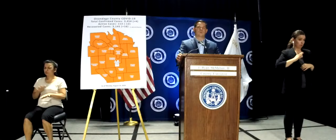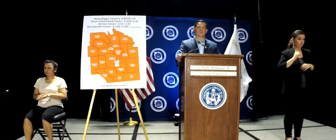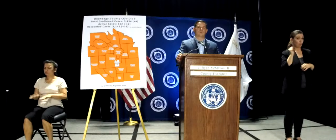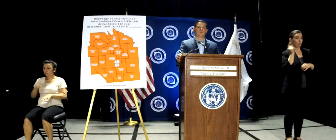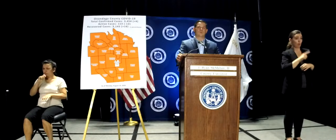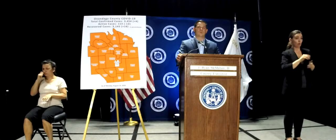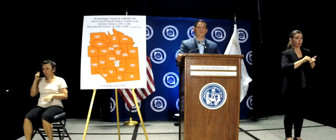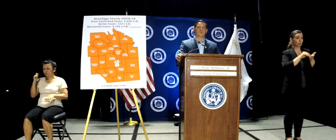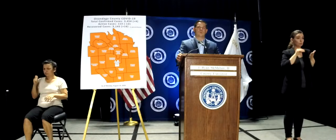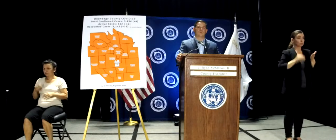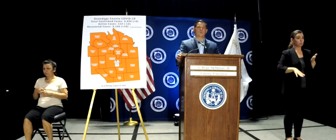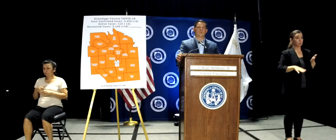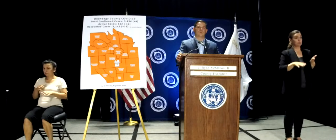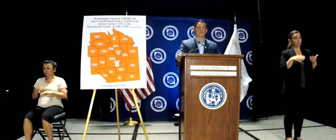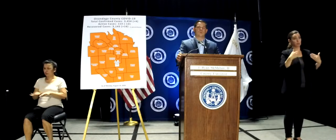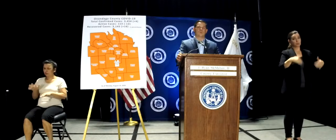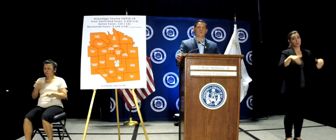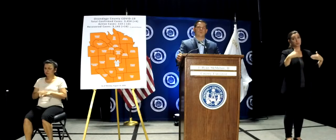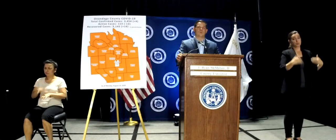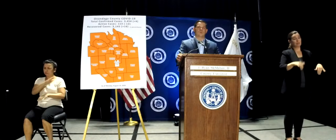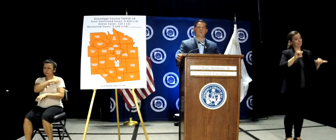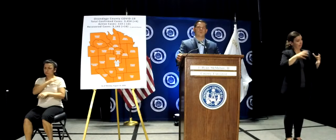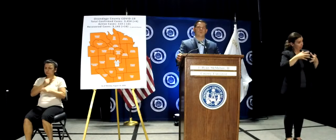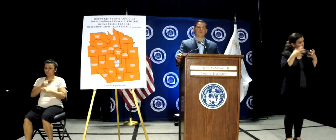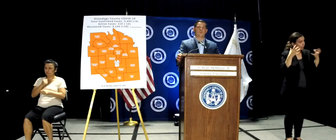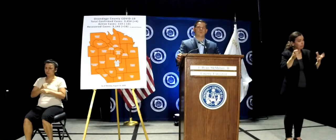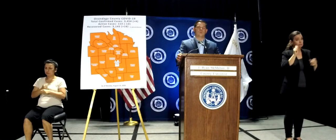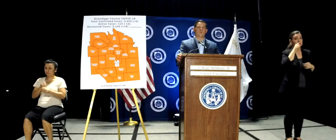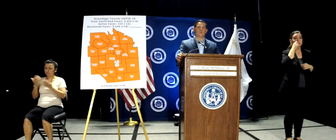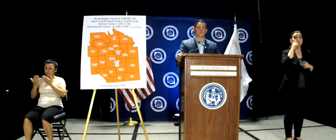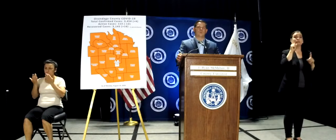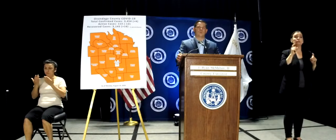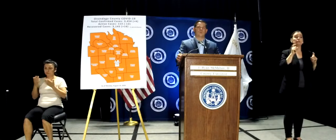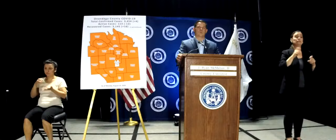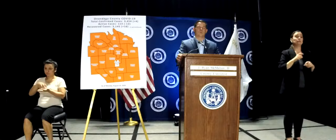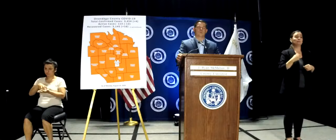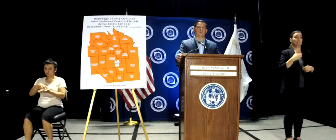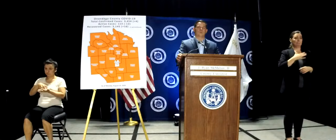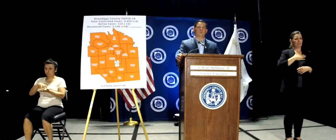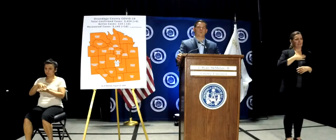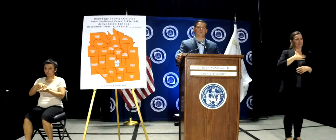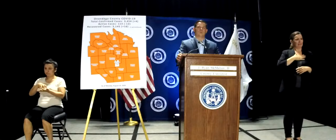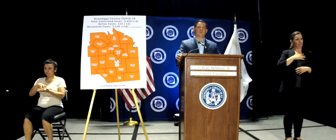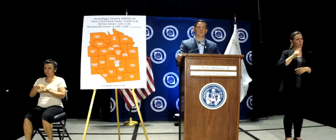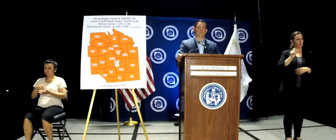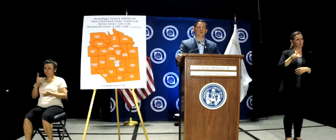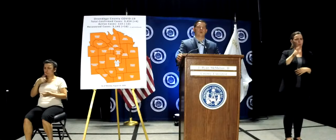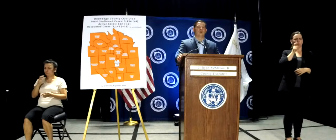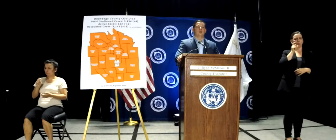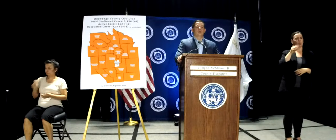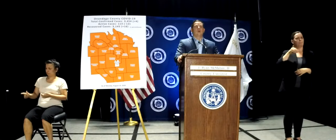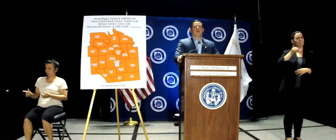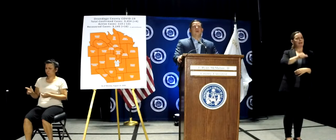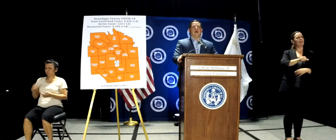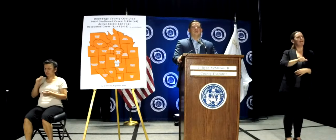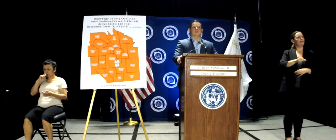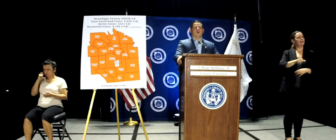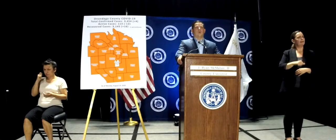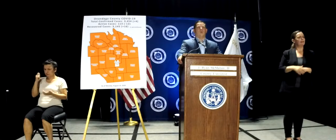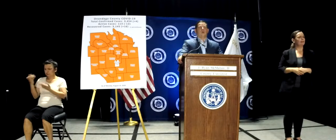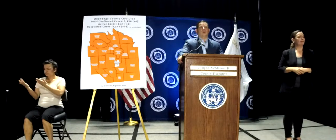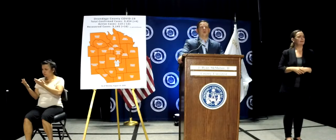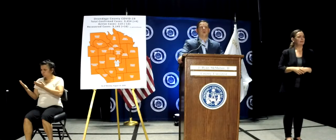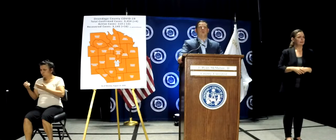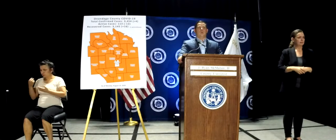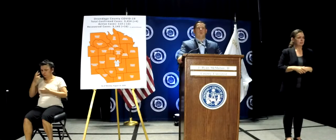Onondaga County. So my question is the school district going to be paying for those tests or the county? Or how's that going to work? Yeah,